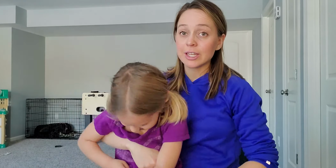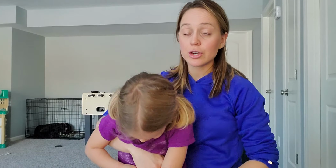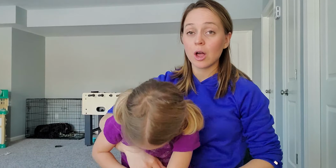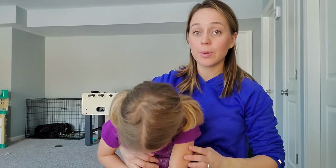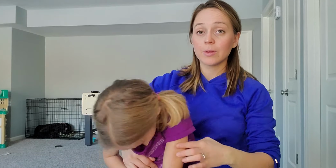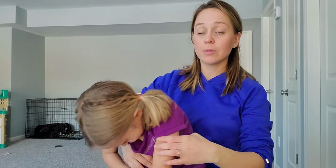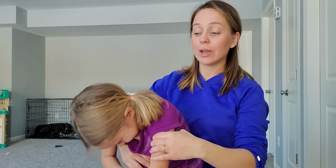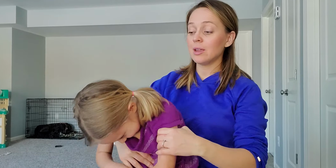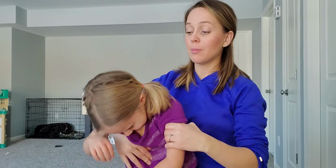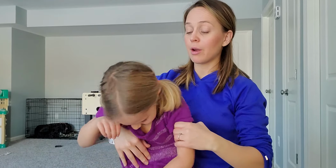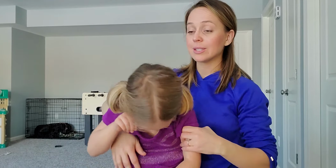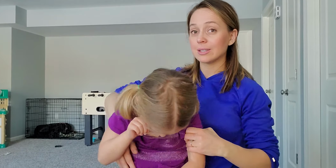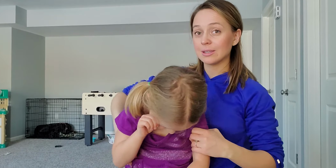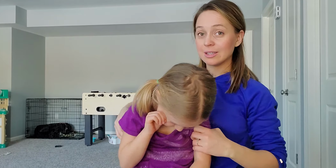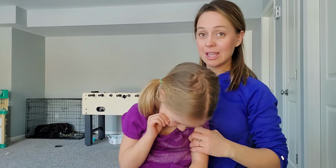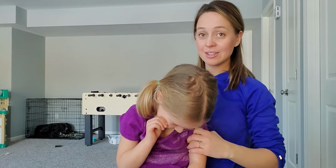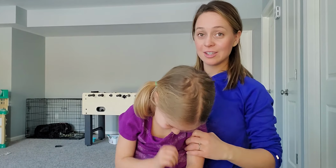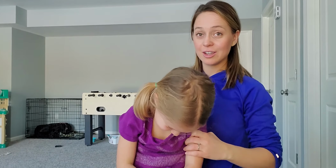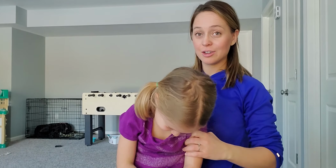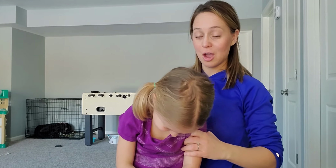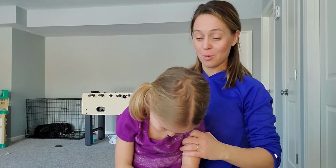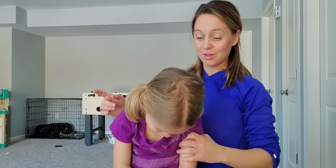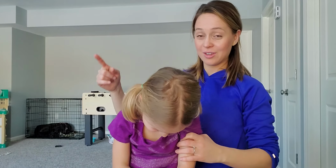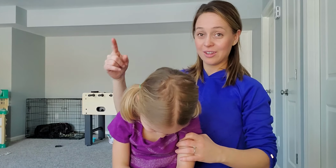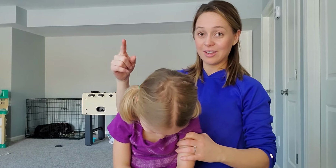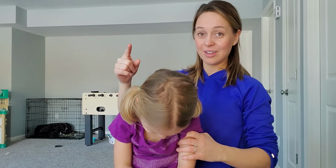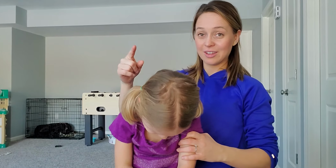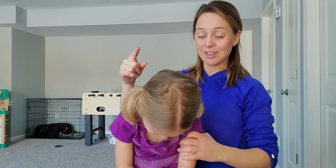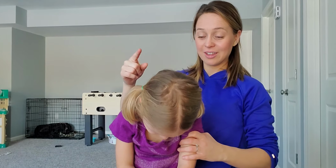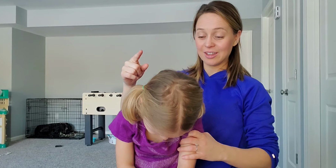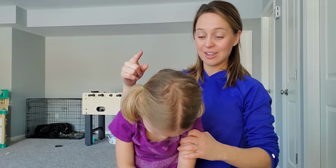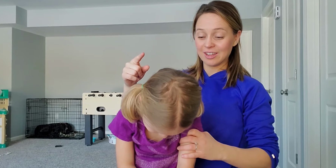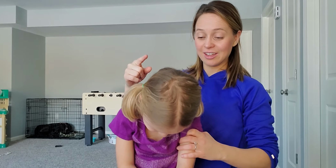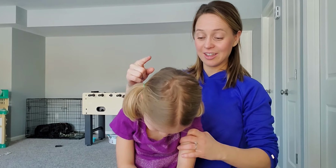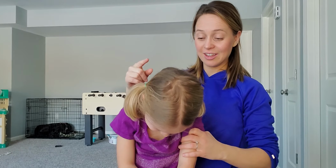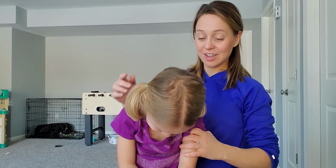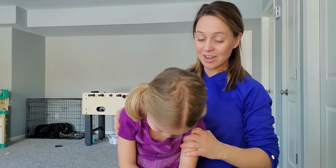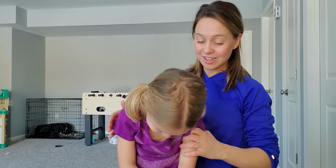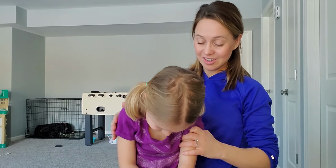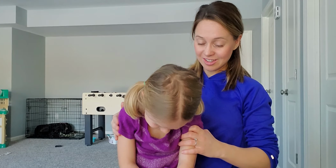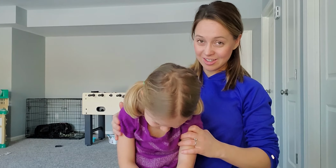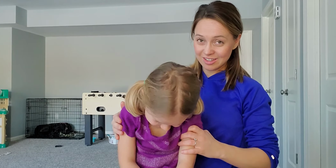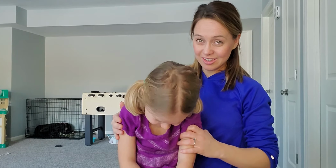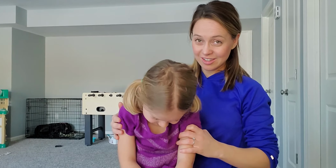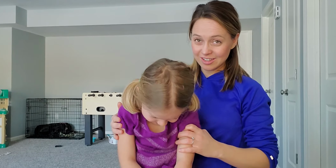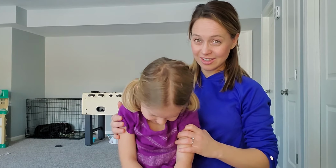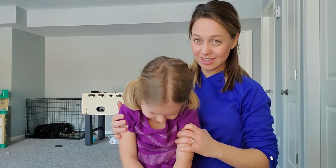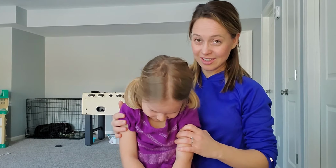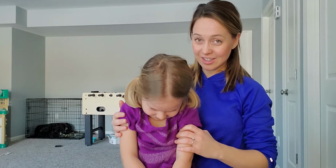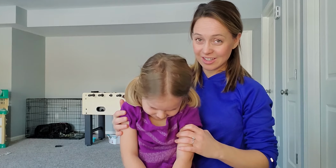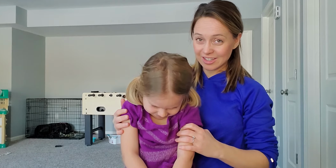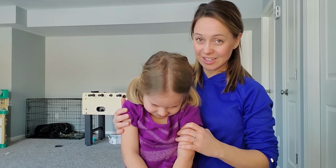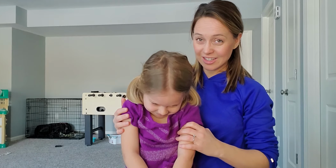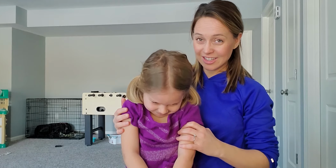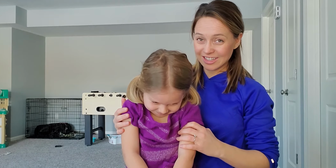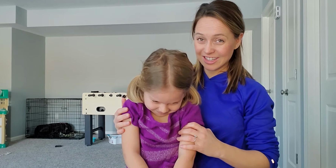help. Ready? Marks, set, go. Alyssa, come on. Go ahead. We're teaching. Come on. We